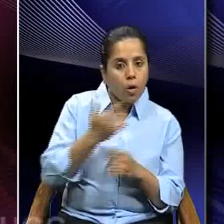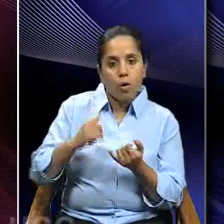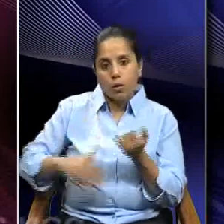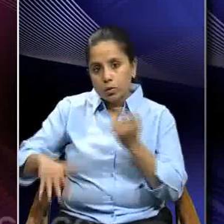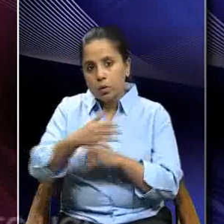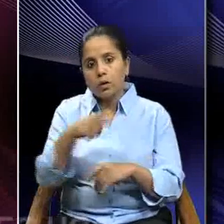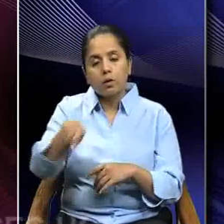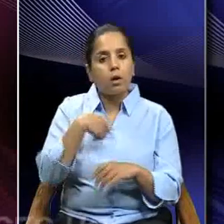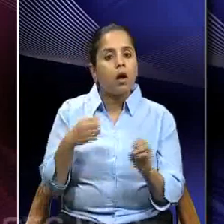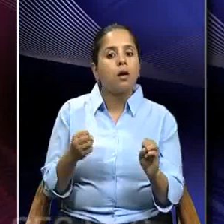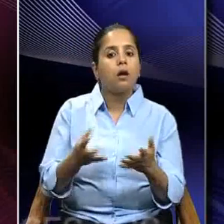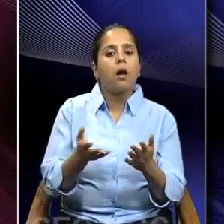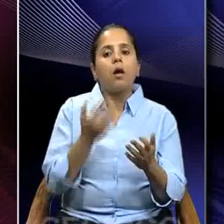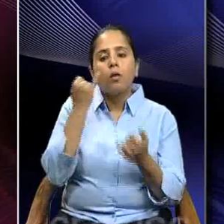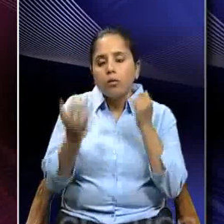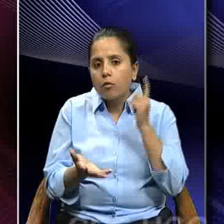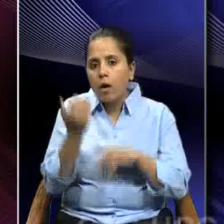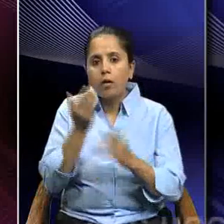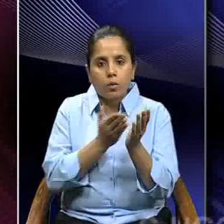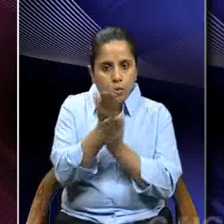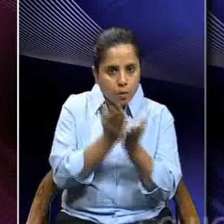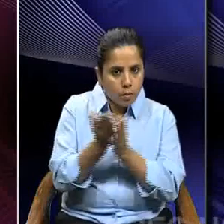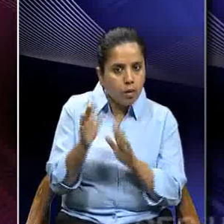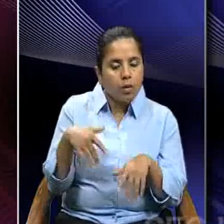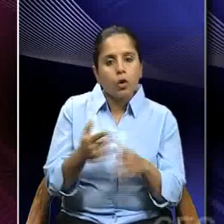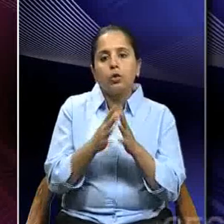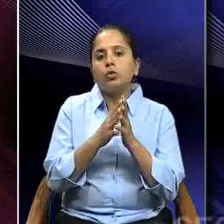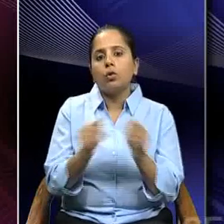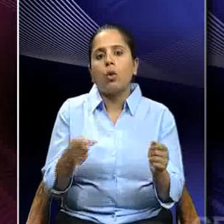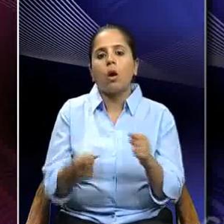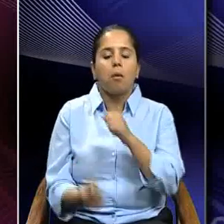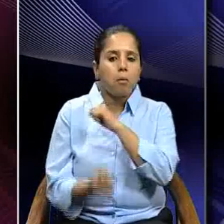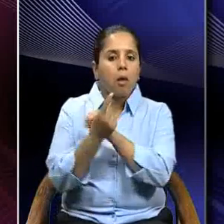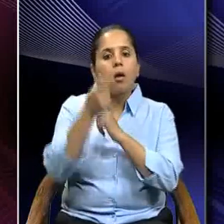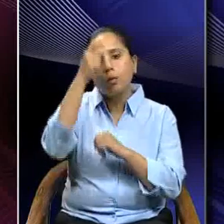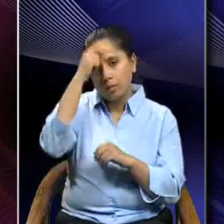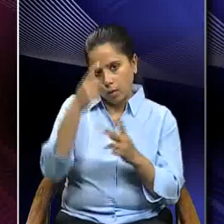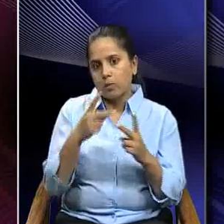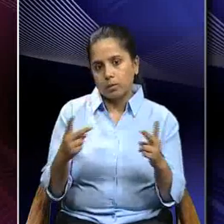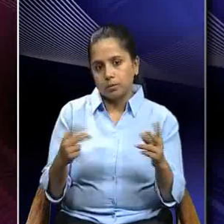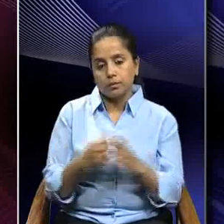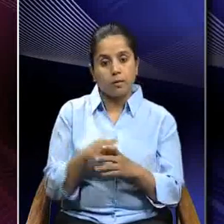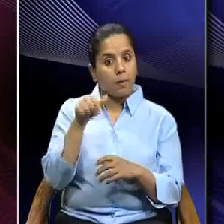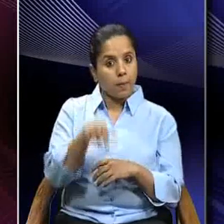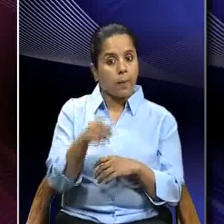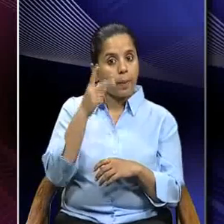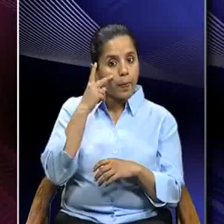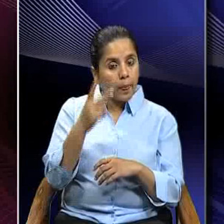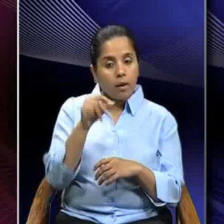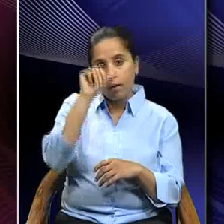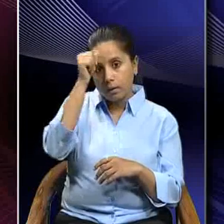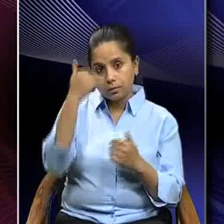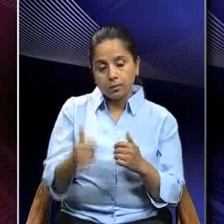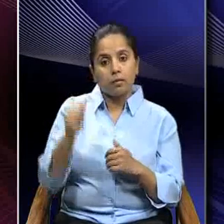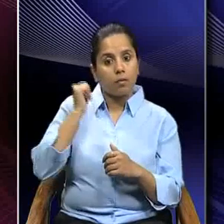we start finding ways and means to solve those emerging problems. And here comes the Indian